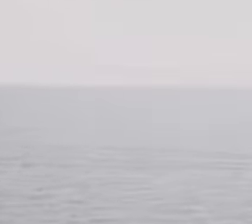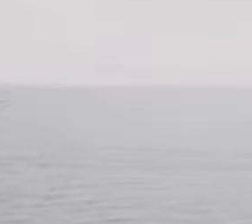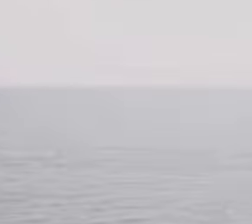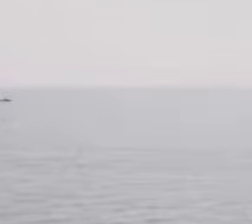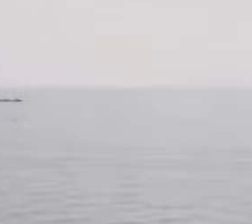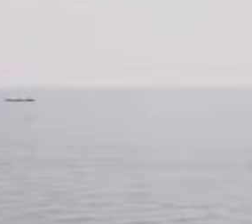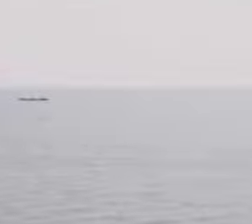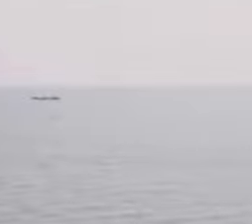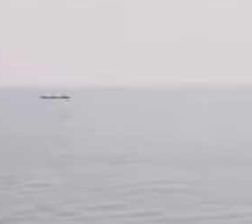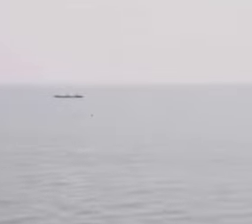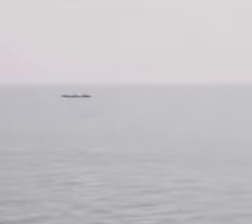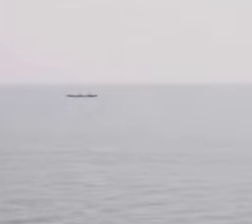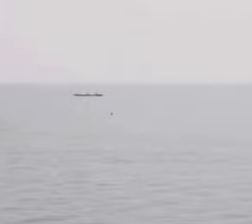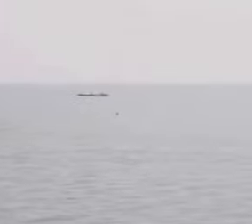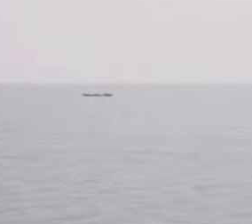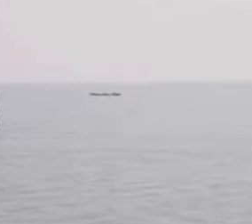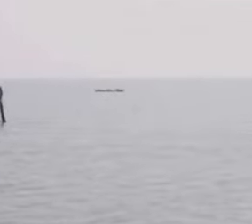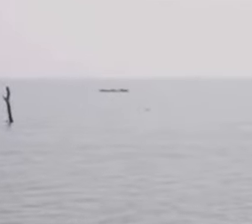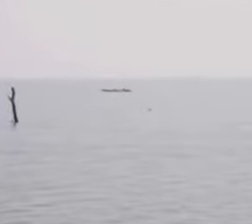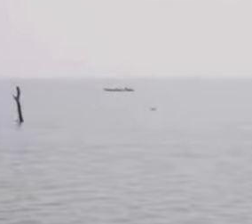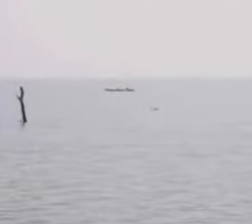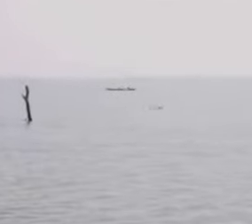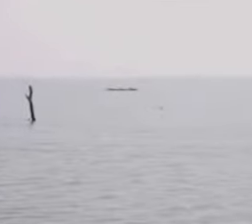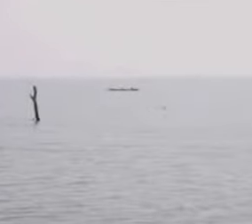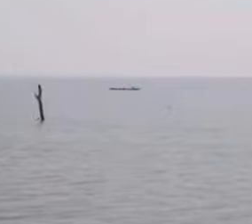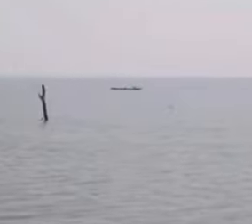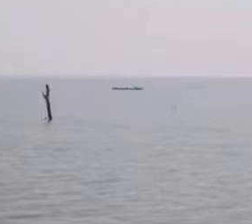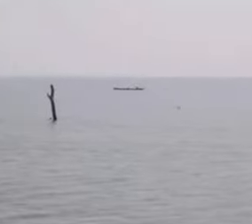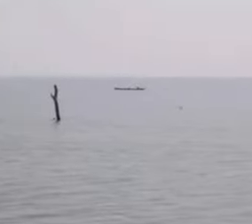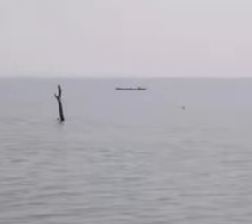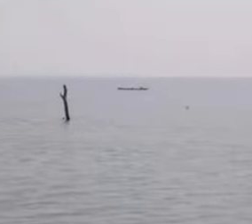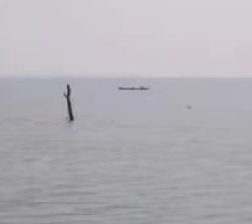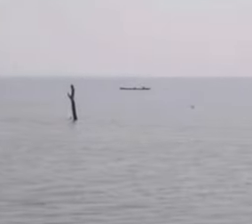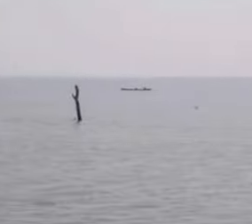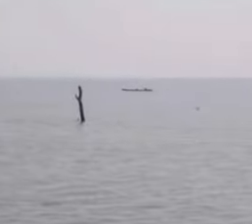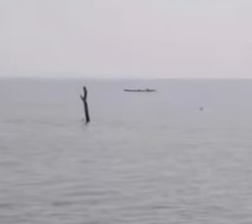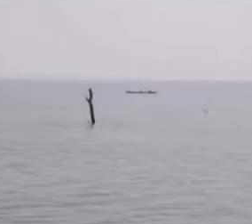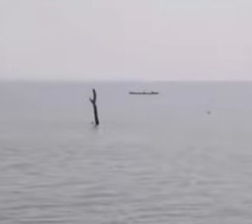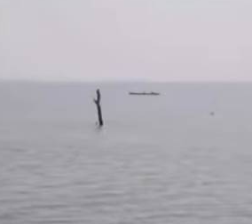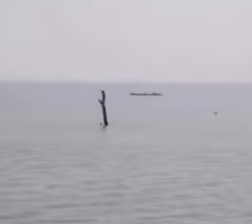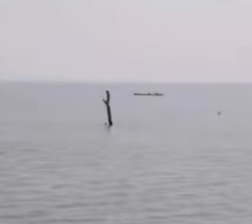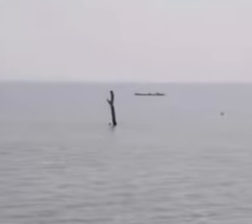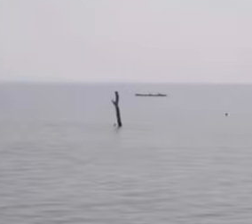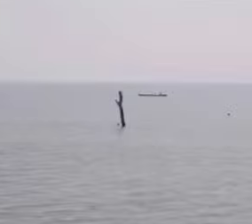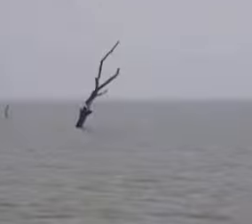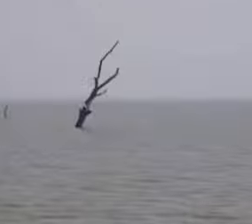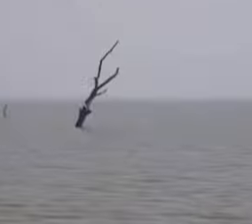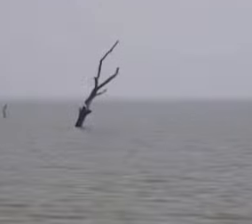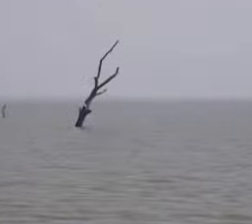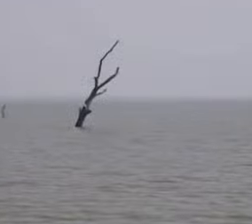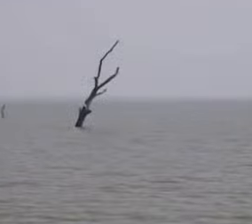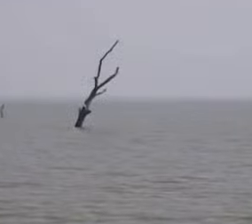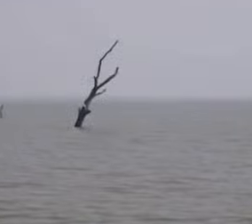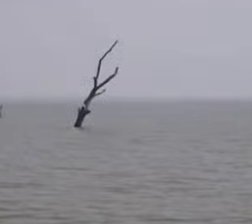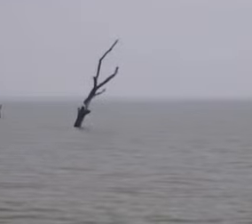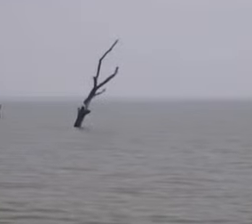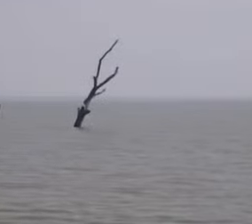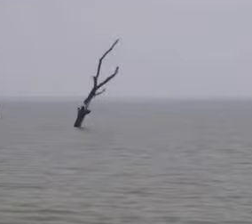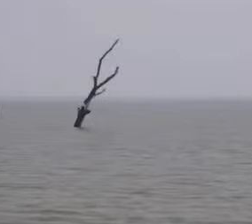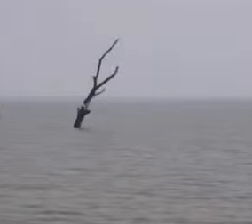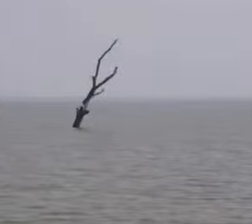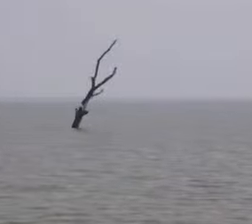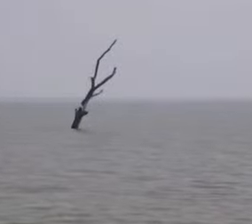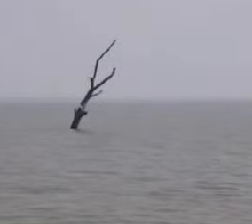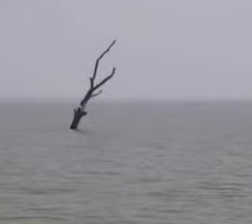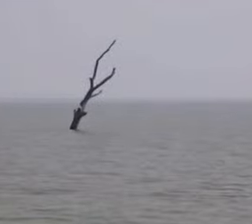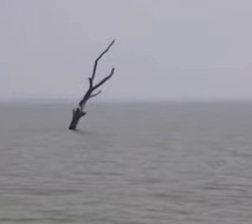it out, you see that the net will turn. And they will find it a bit difficult to go home and now prepare it